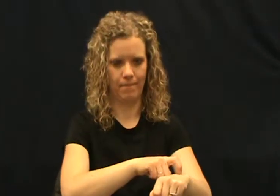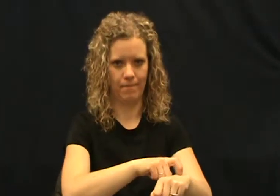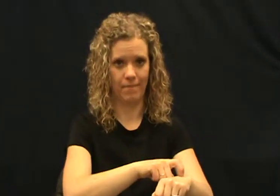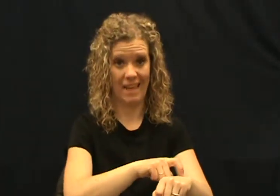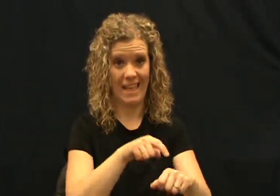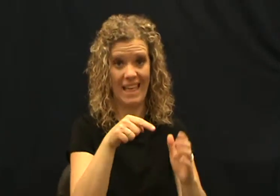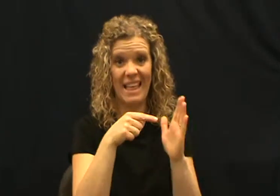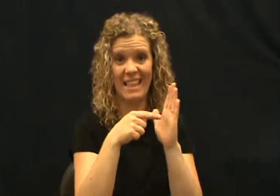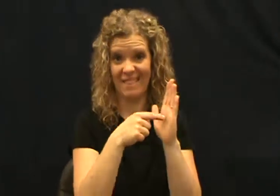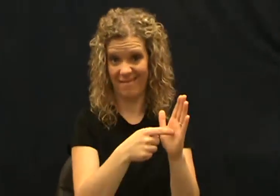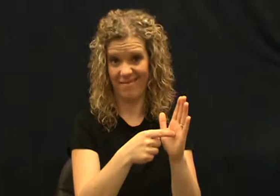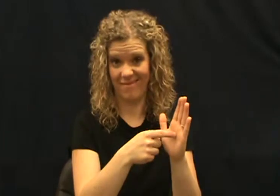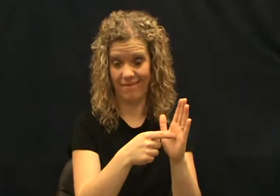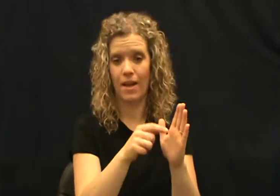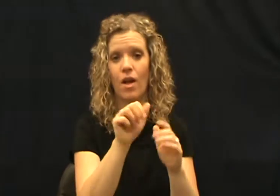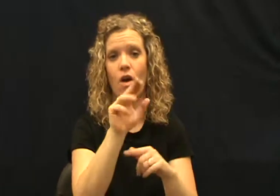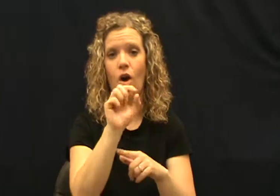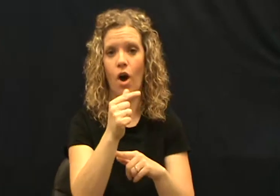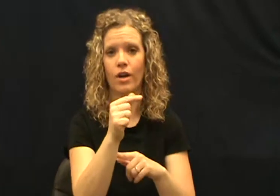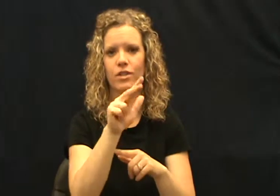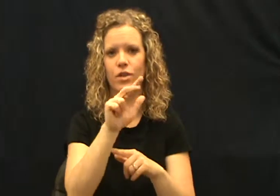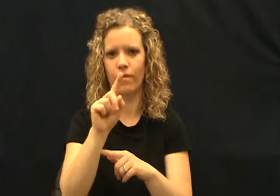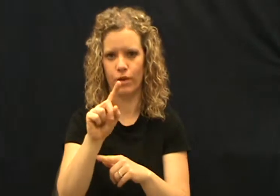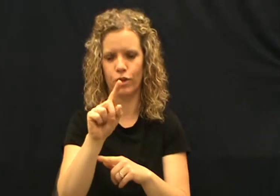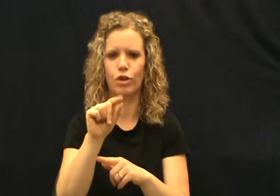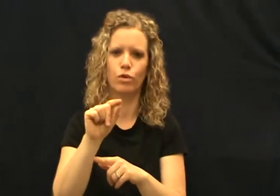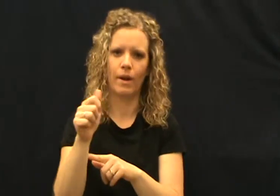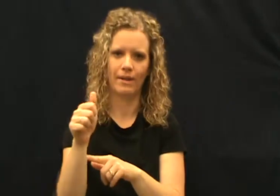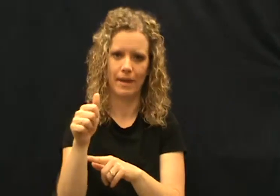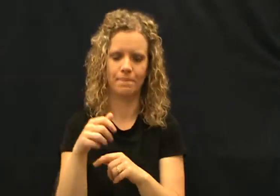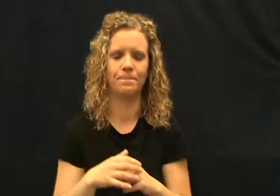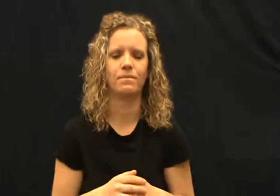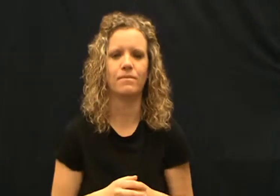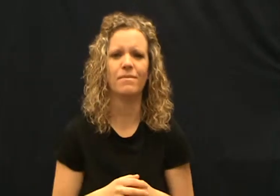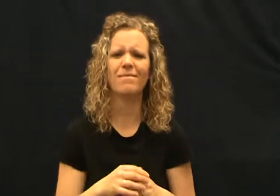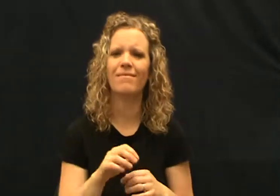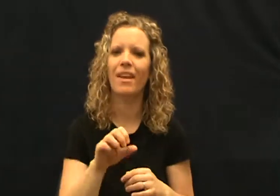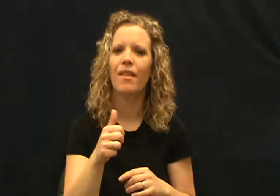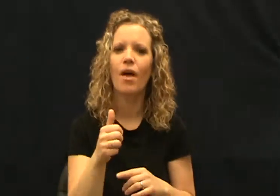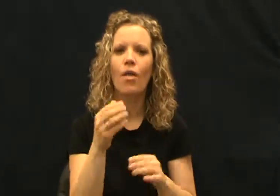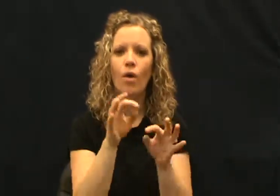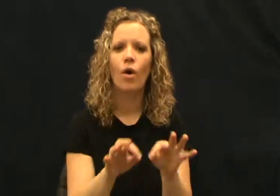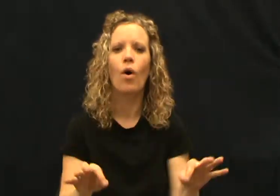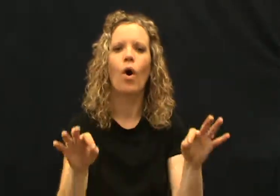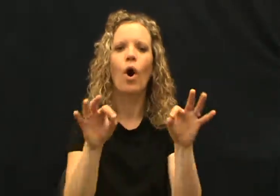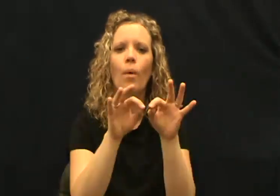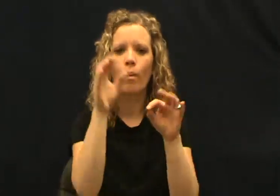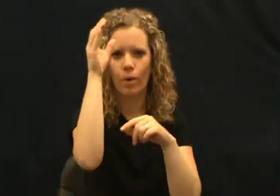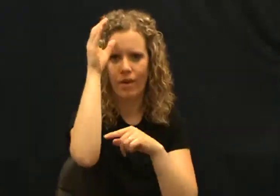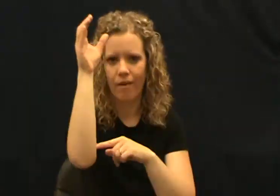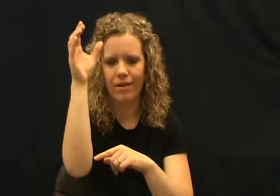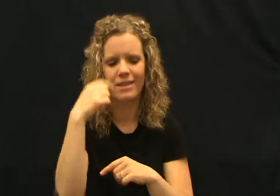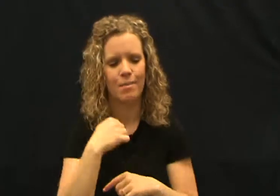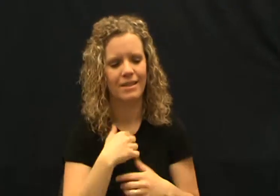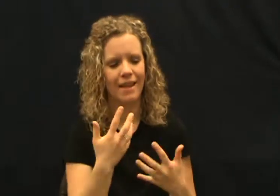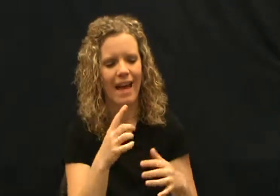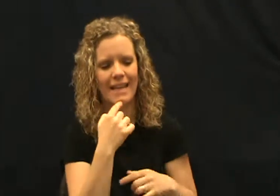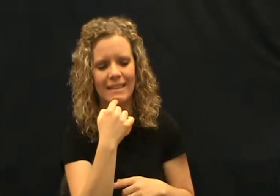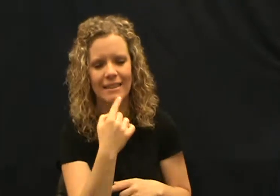31st, 2010. Now the other important concept on this slide is that, as I mentioned, we are going to classify